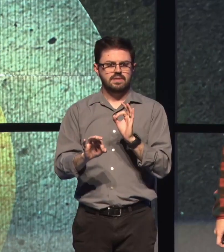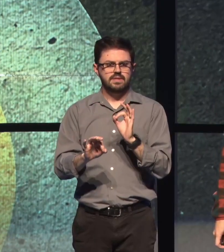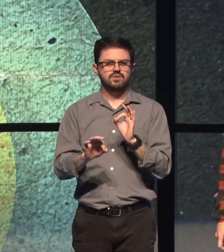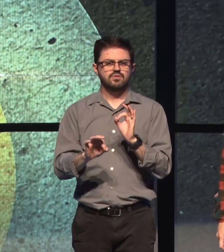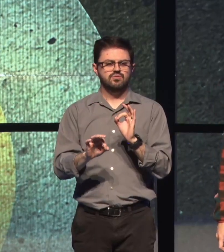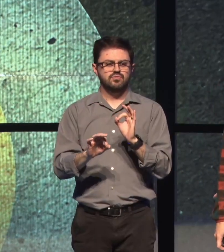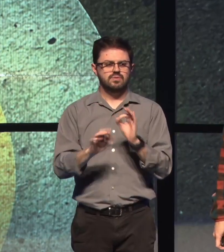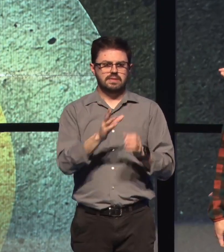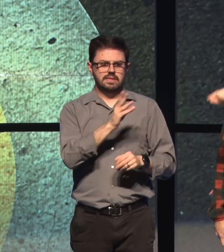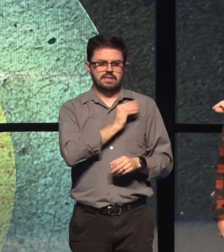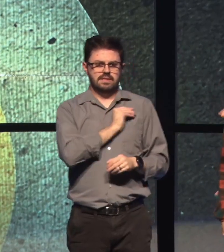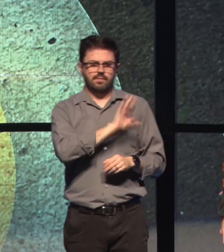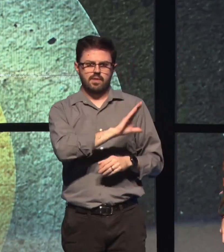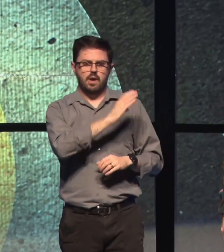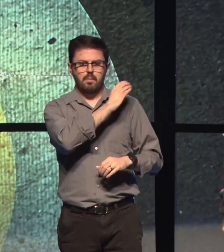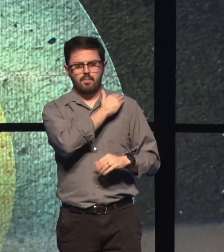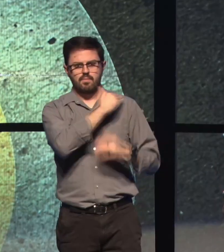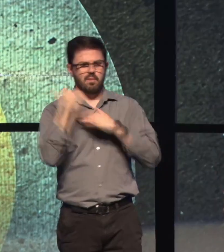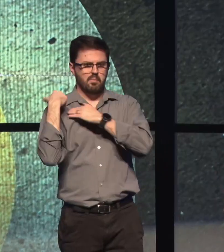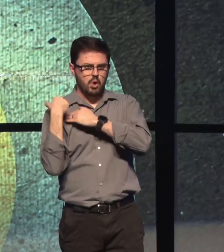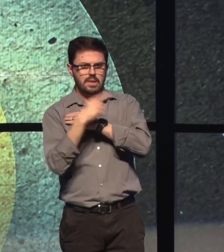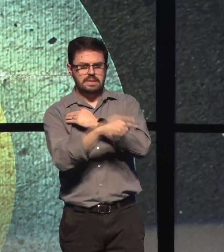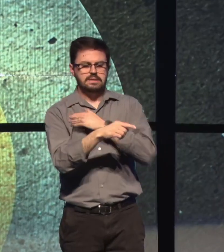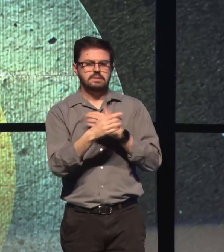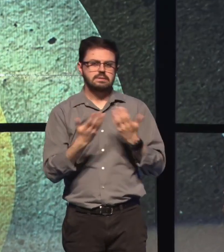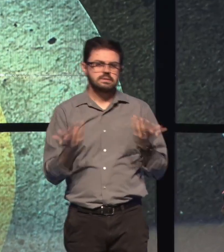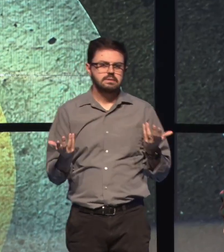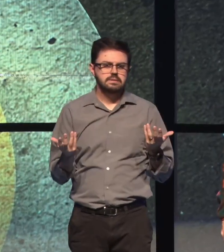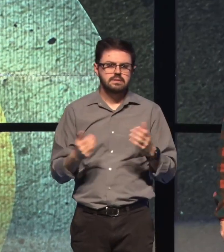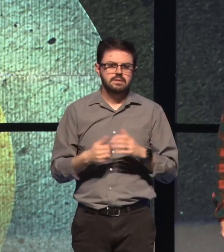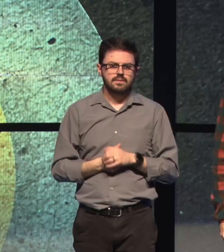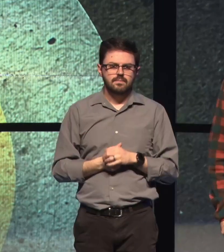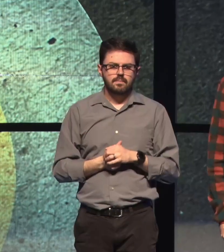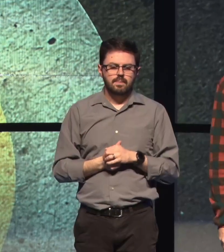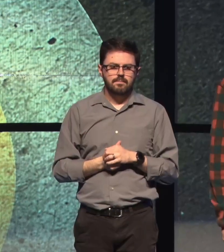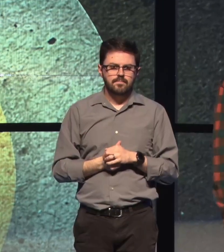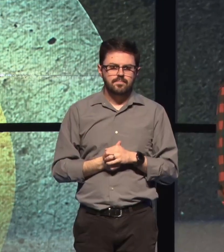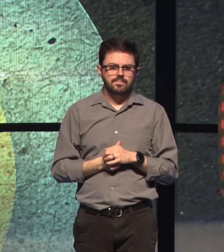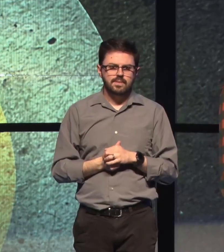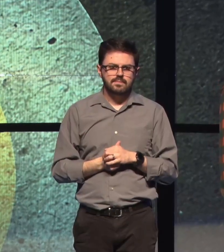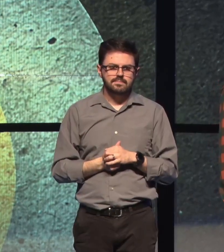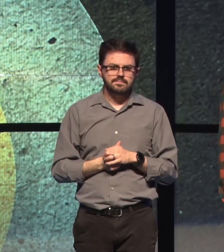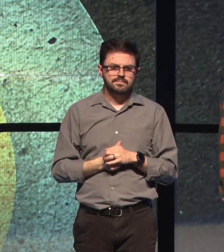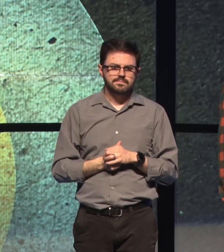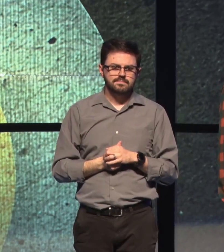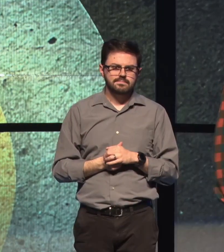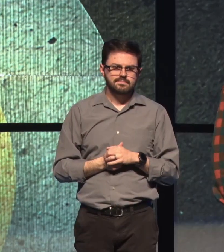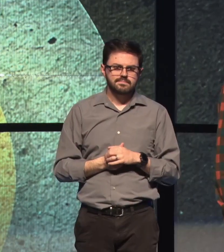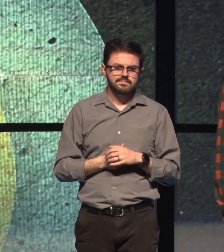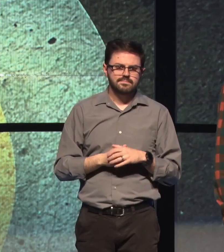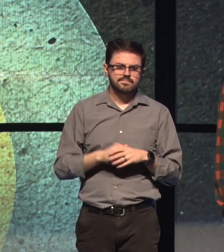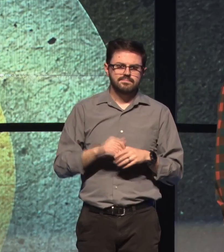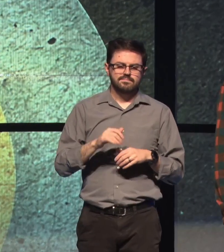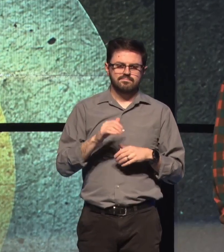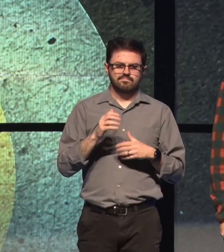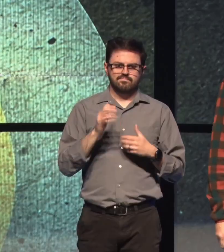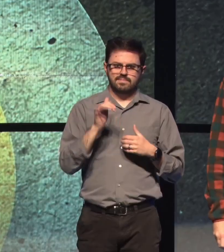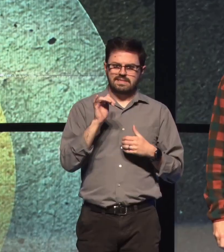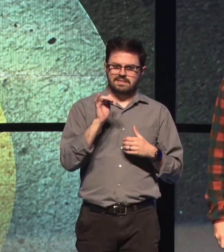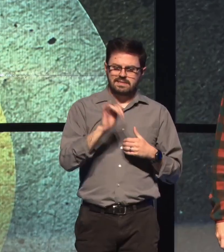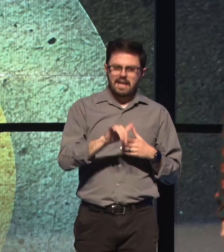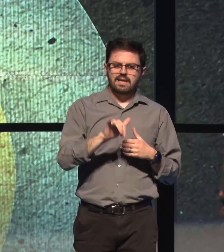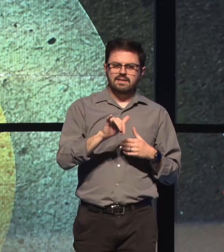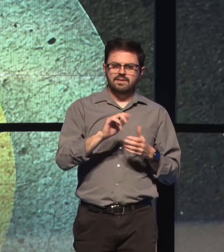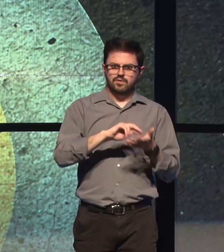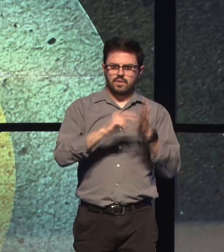carry one another's burdens. To carry each other's burdens. This is what it is to live